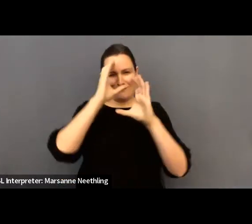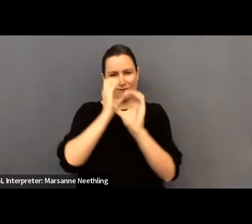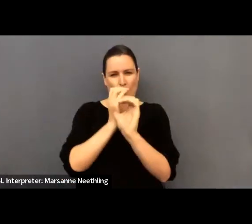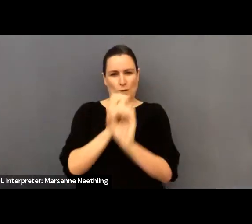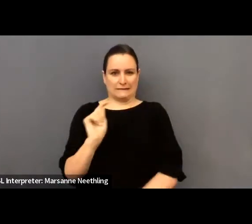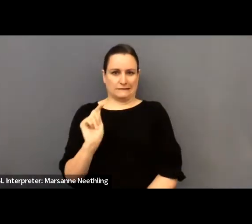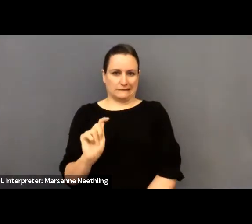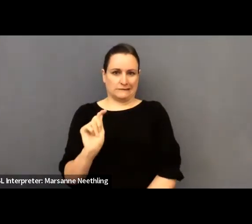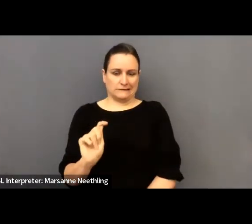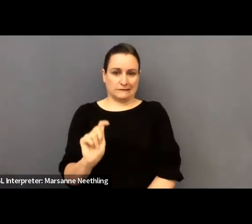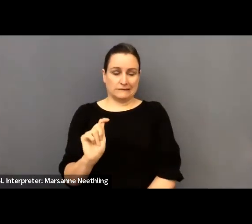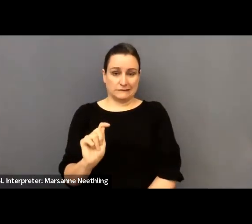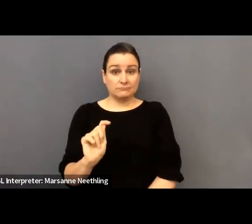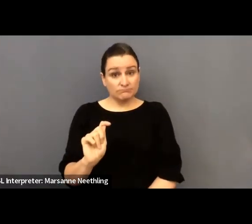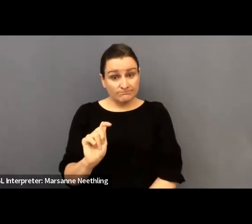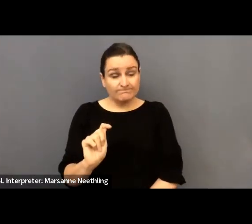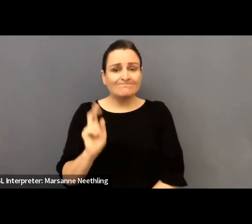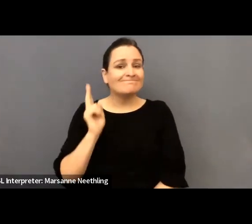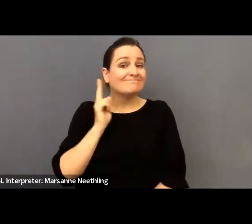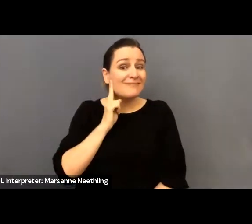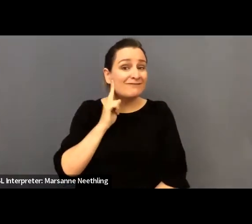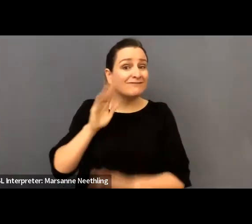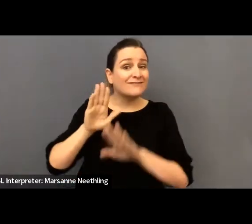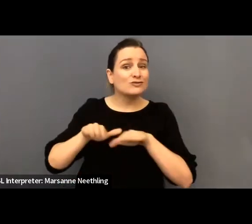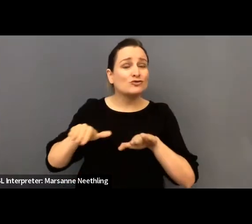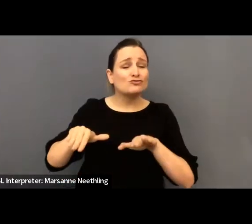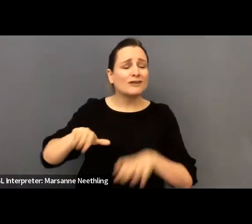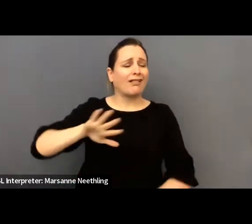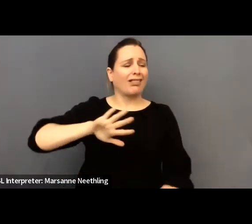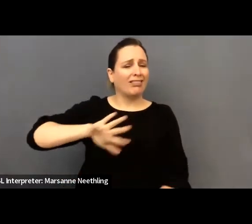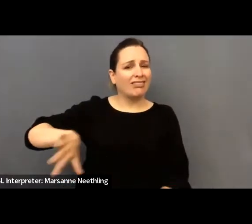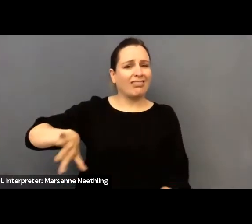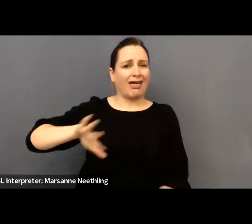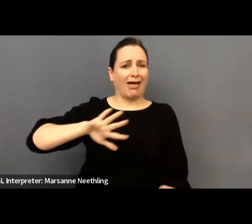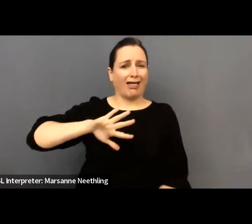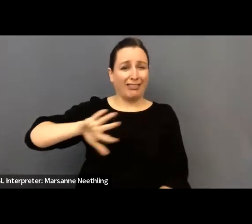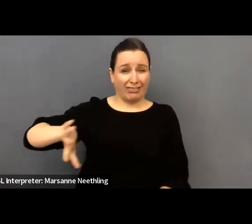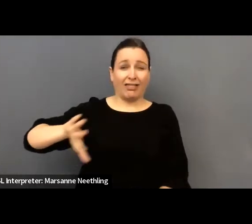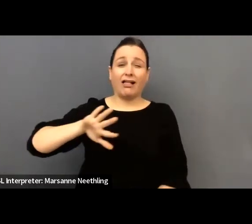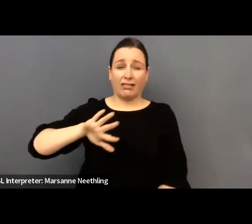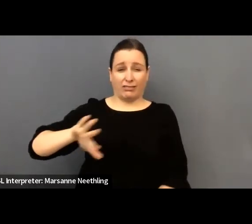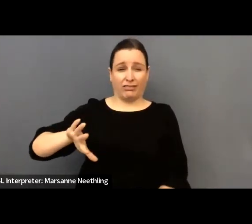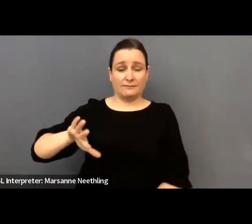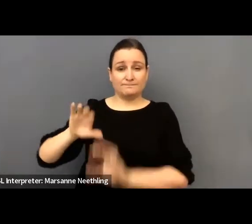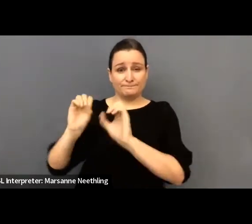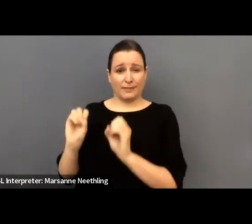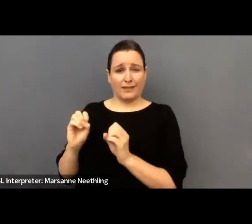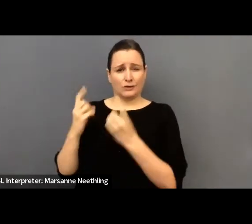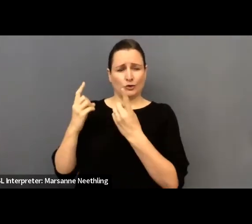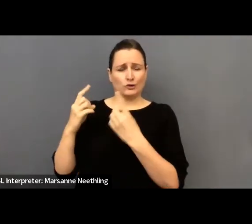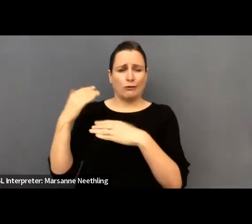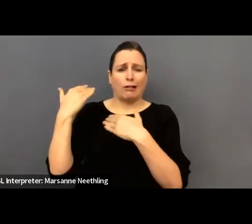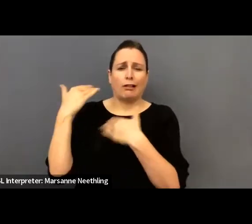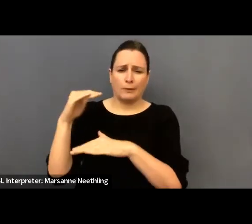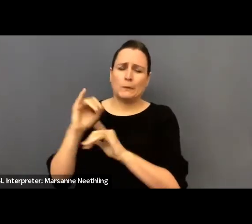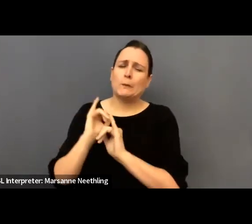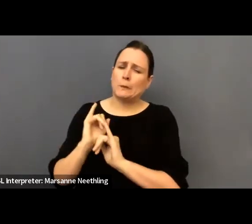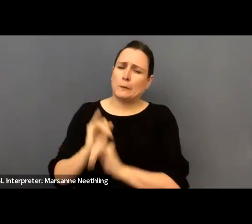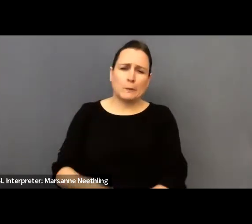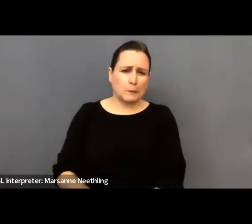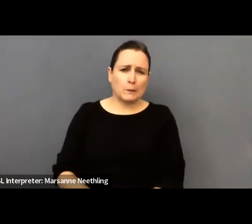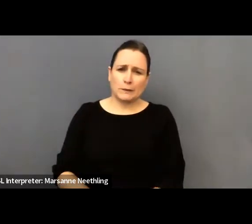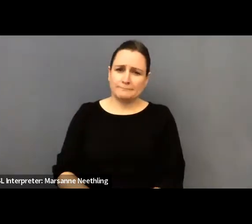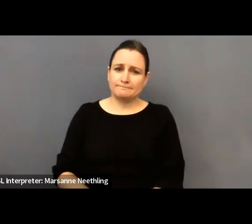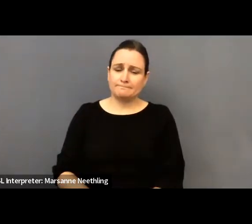because deaf learners are marginalized. They have limited access to education and to information